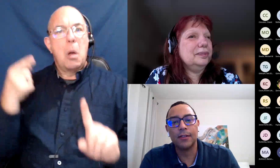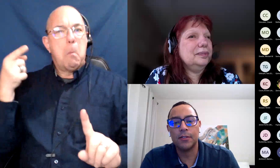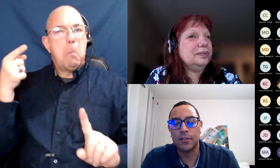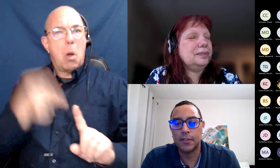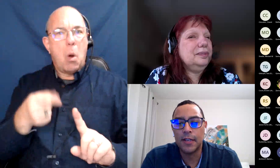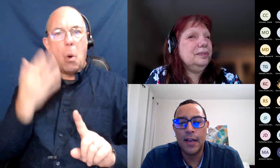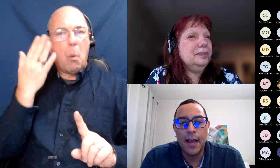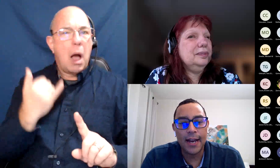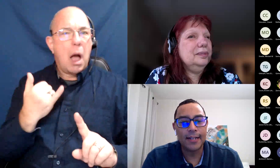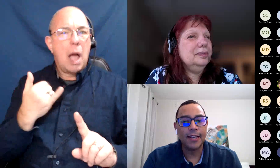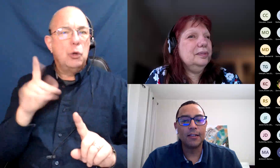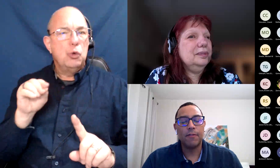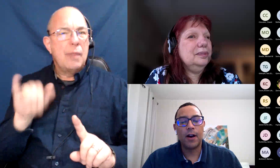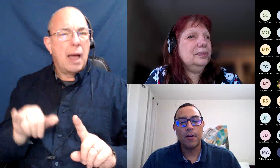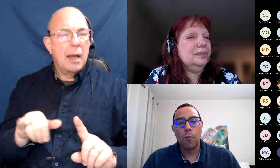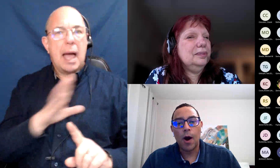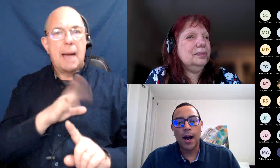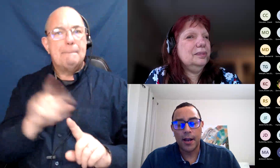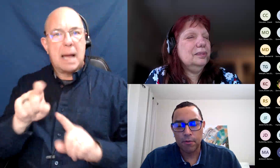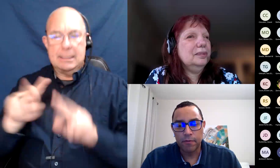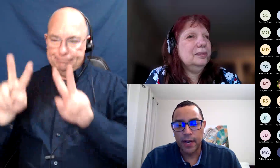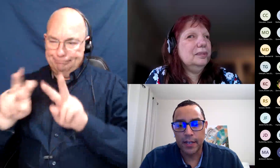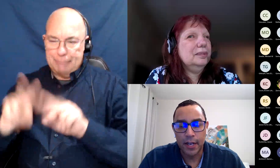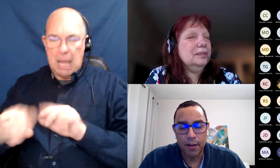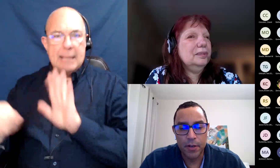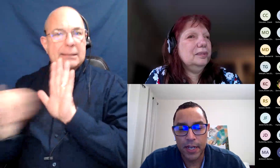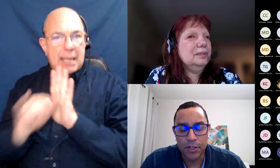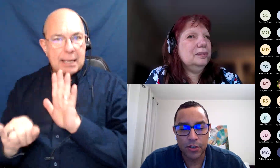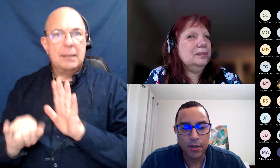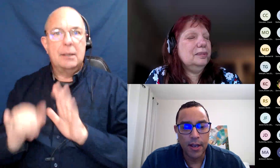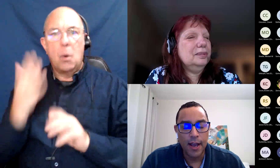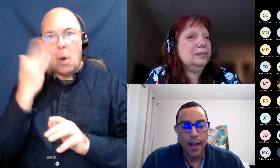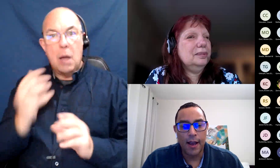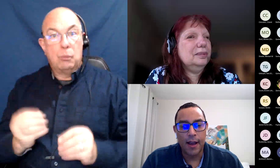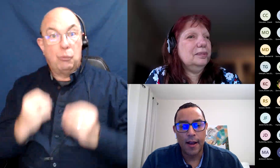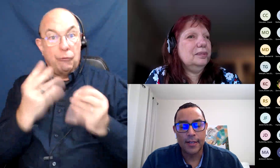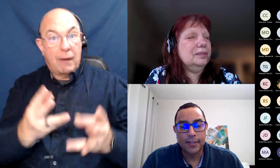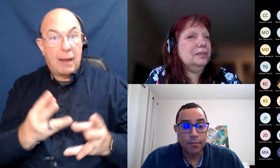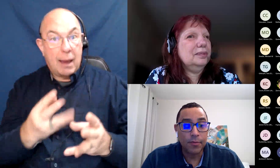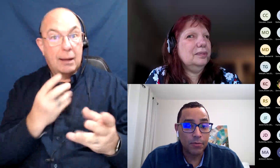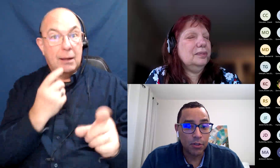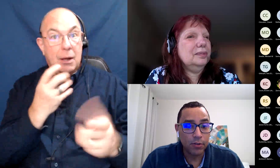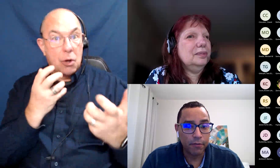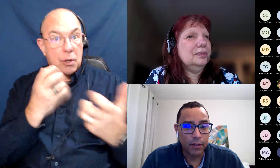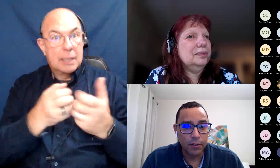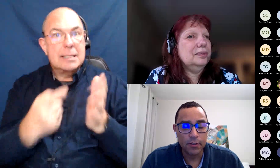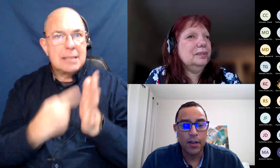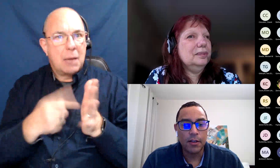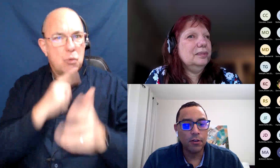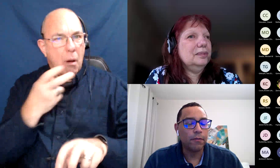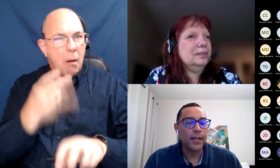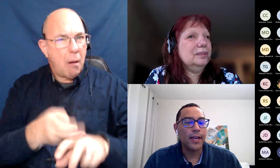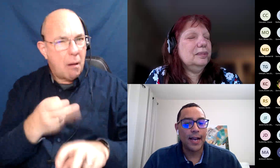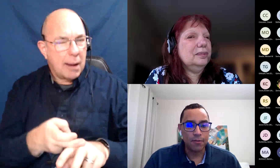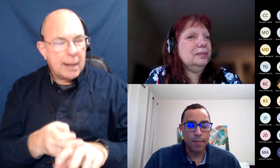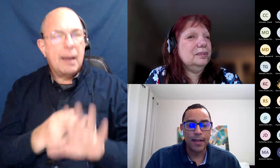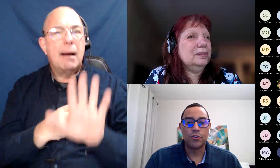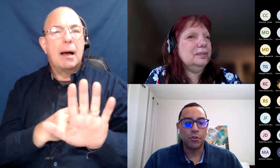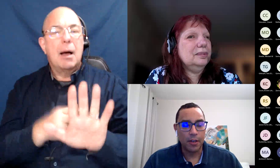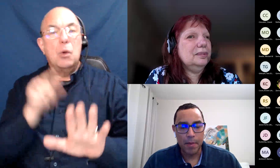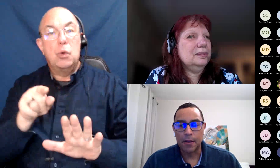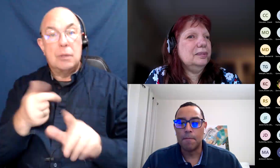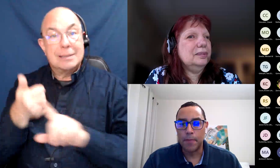these practices and identify why providing an accommodation is sometimes so difficult. You'll find that